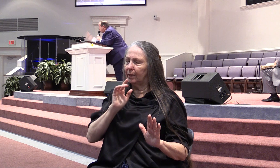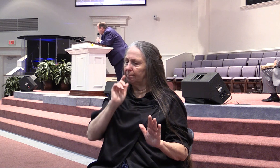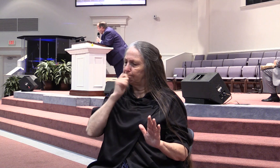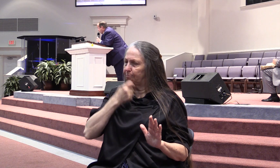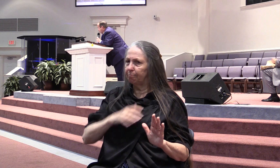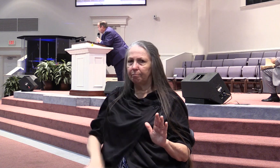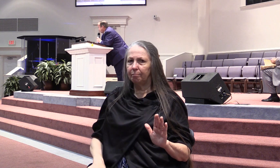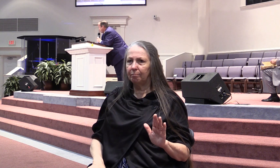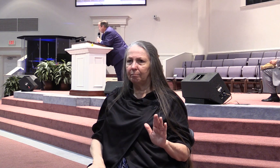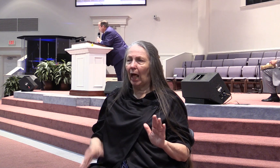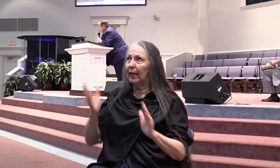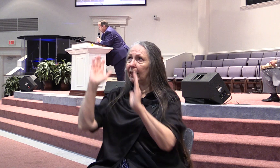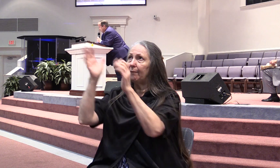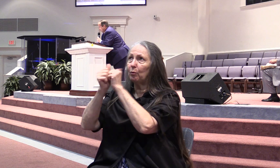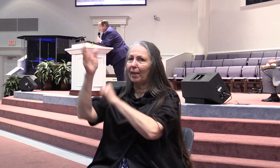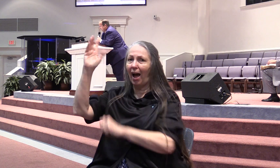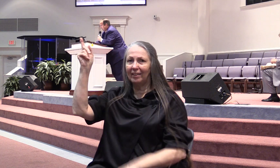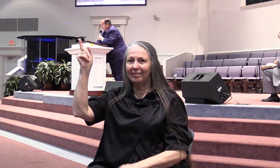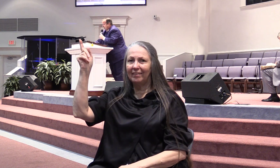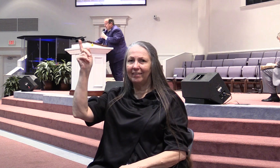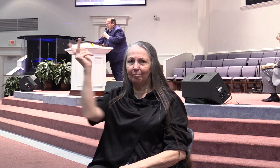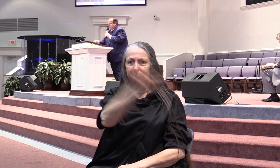don't understand.